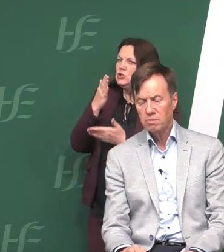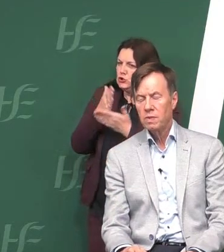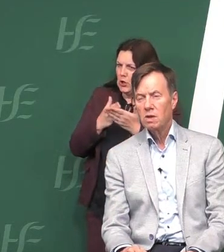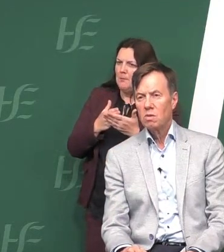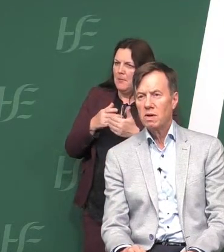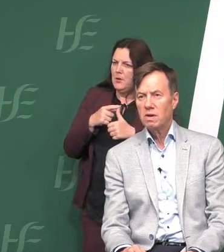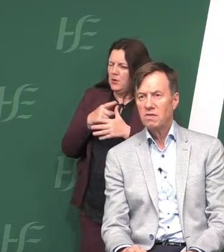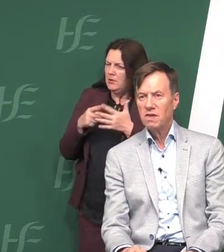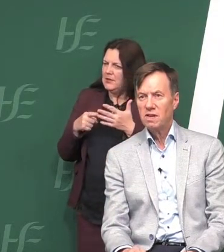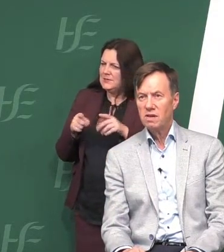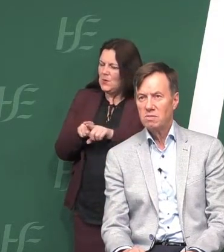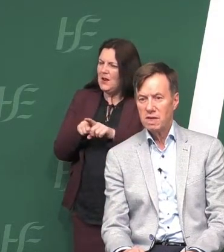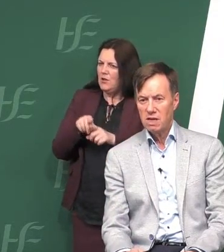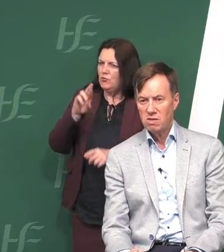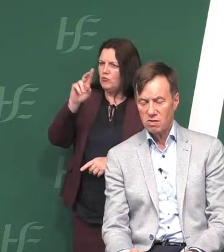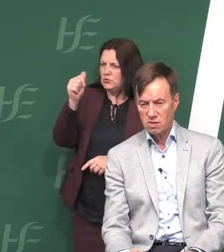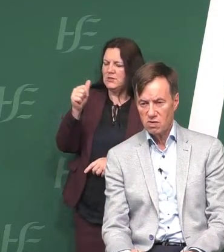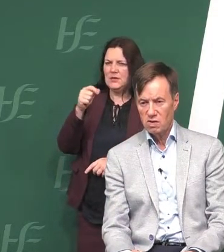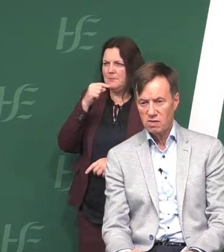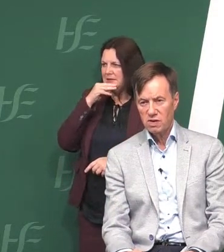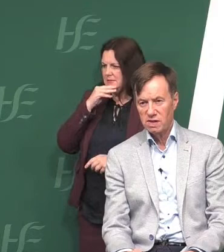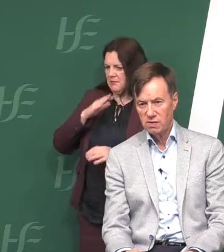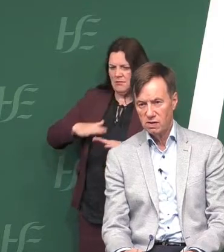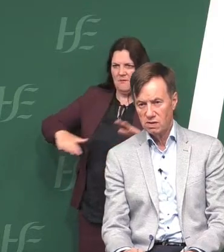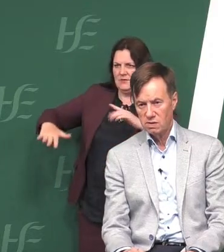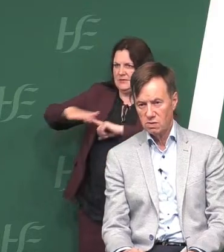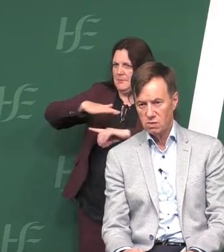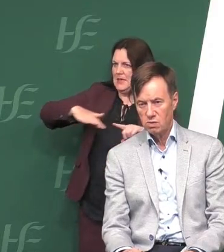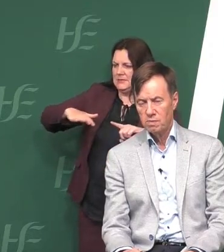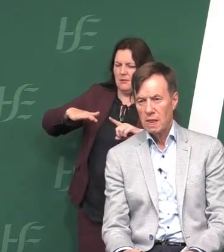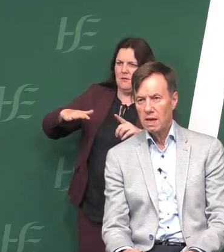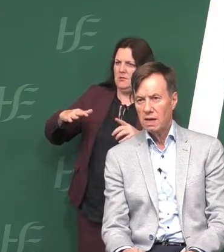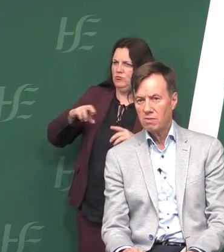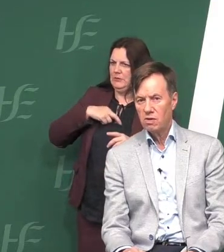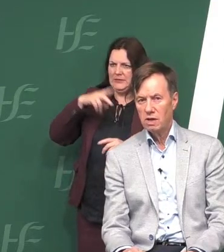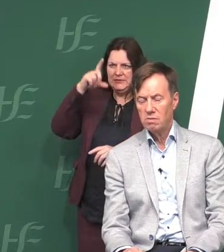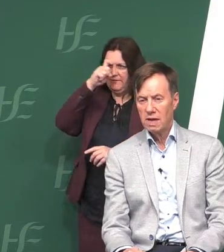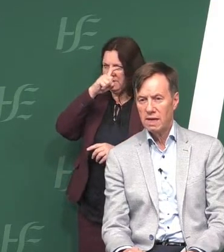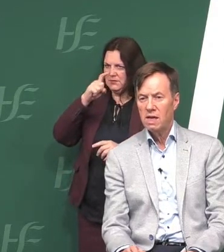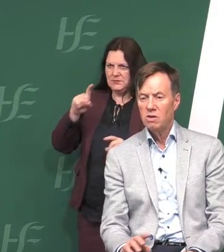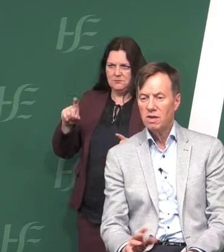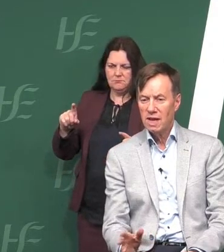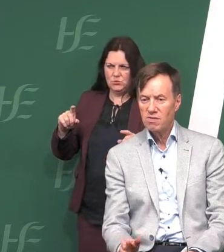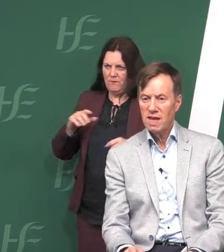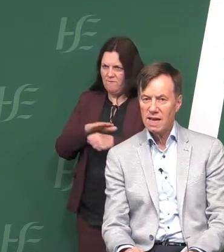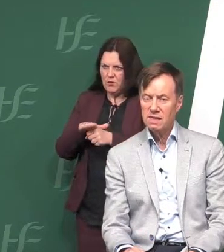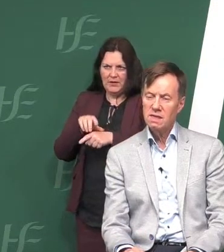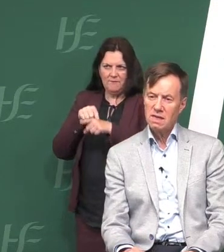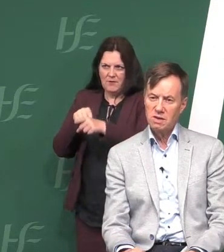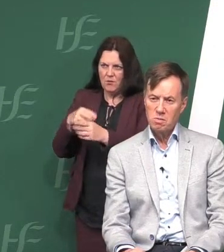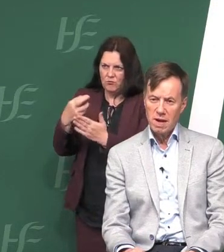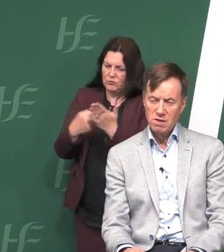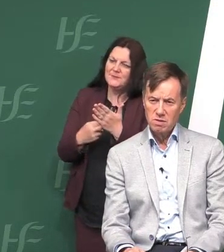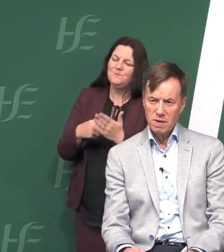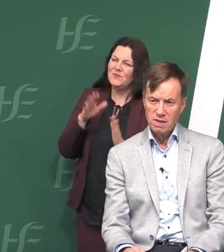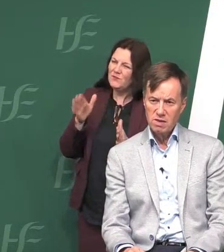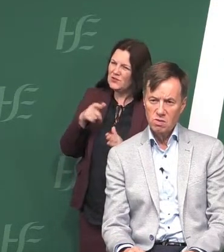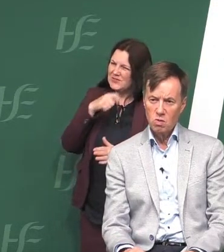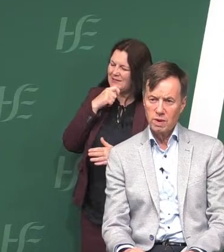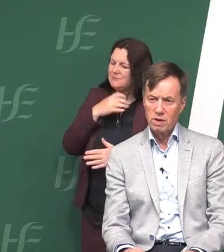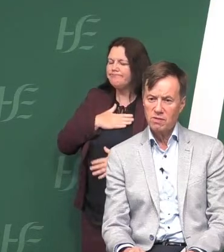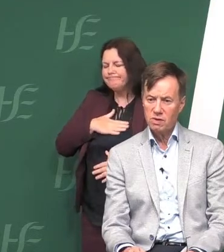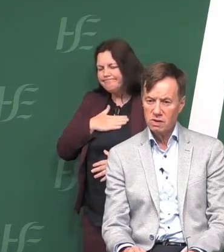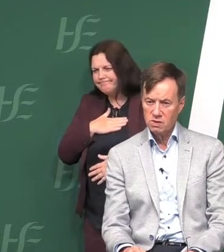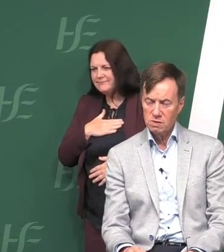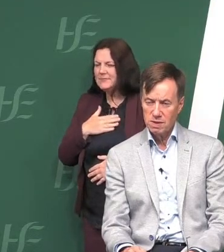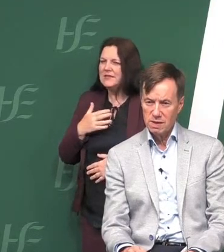being one, where the physical limitations are such that it's very difficult to fully comply. Though they have said on a compassionate basis,